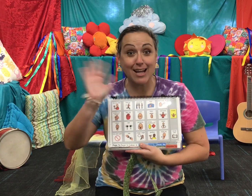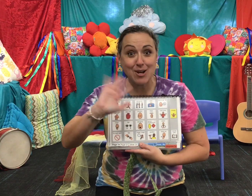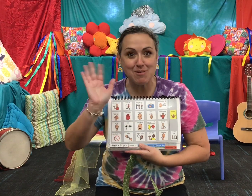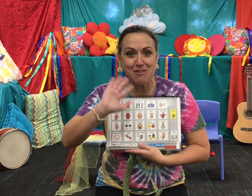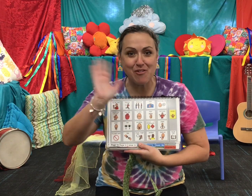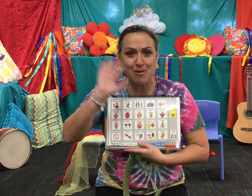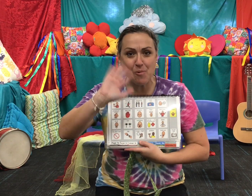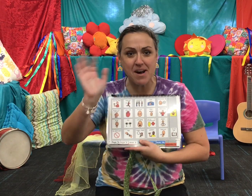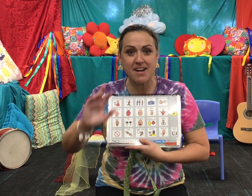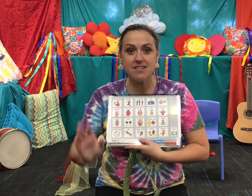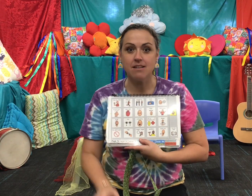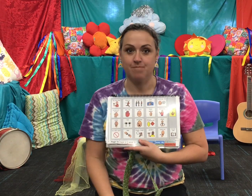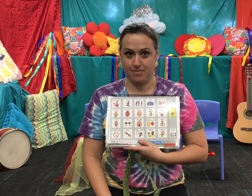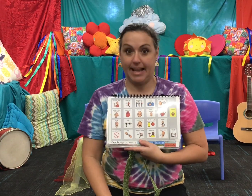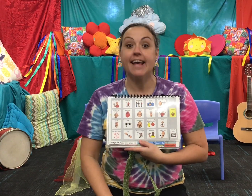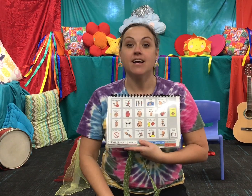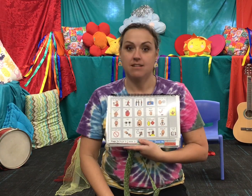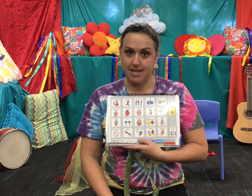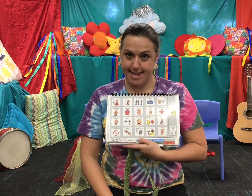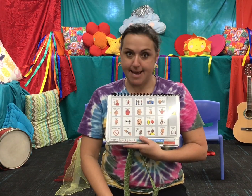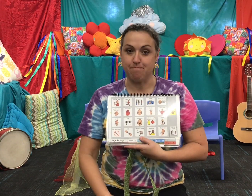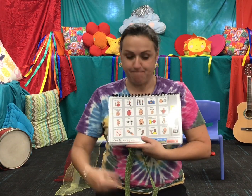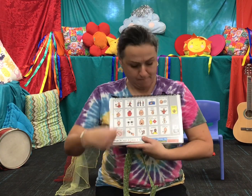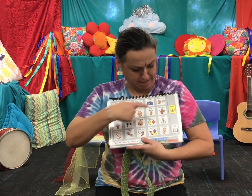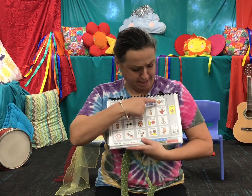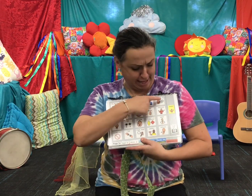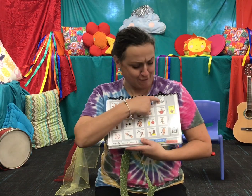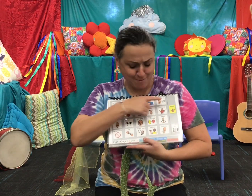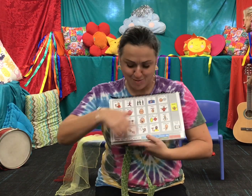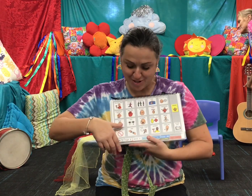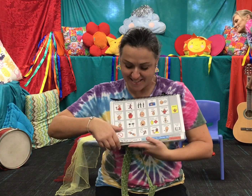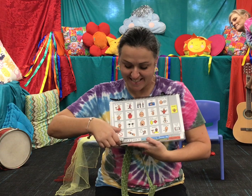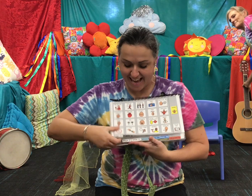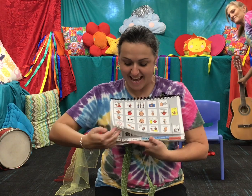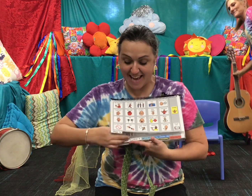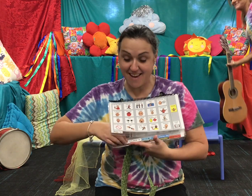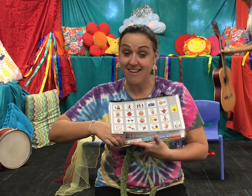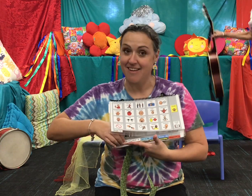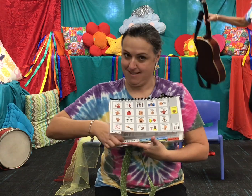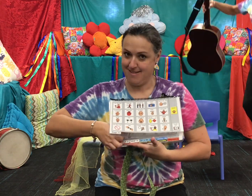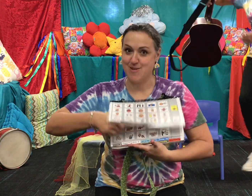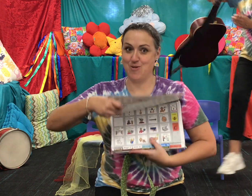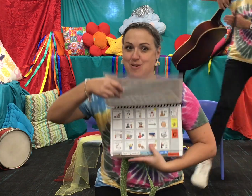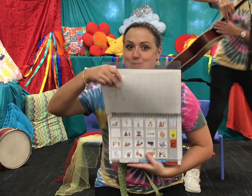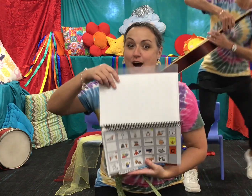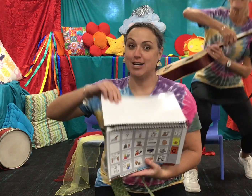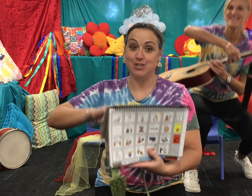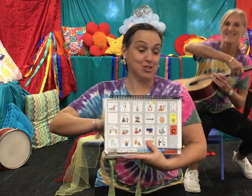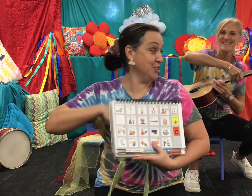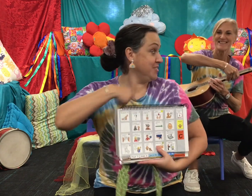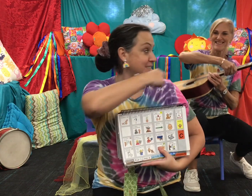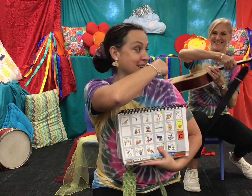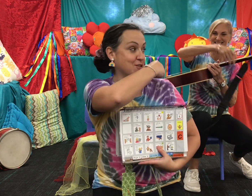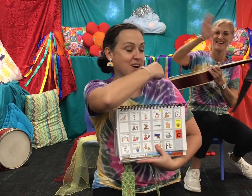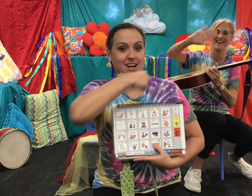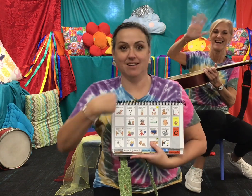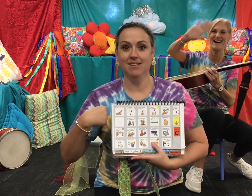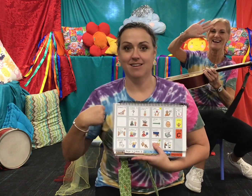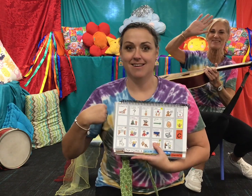Hello everyone. Yep, I've got more to say. You're right, you see Narelle. Hi